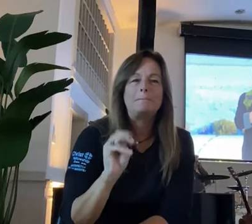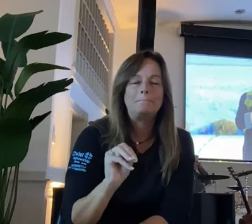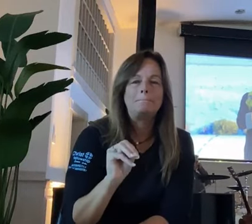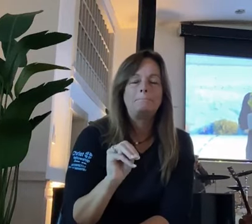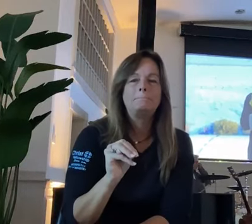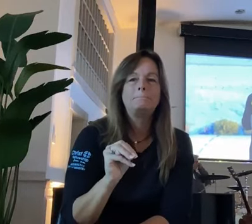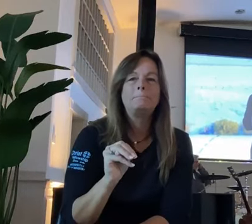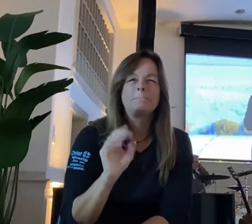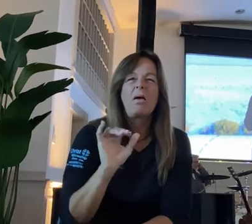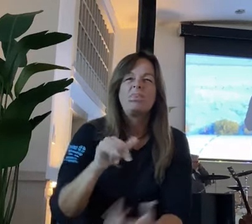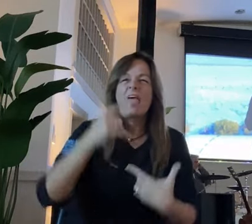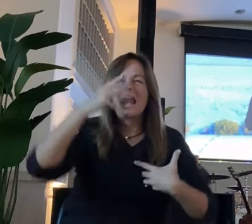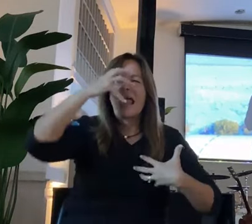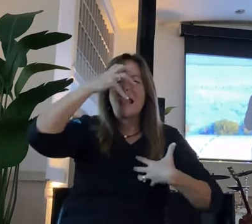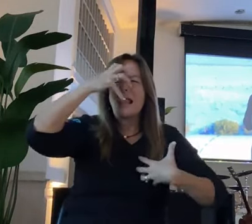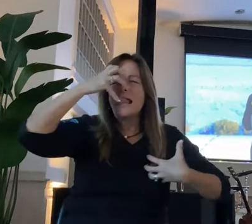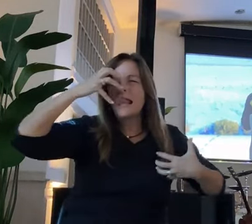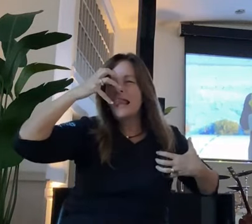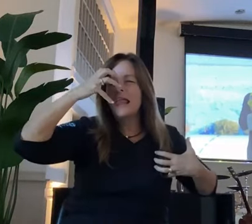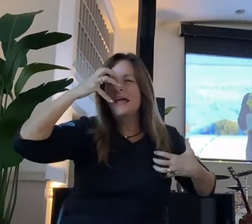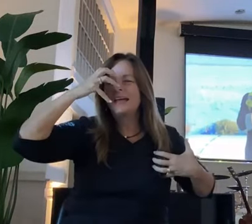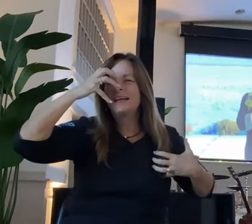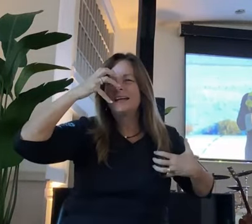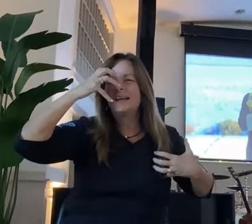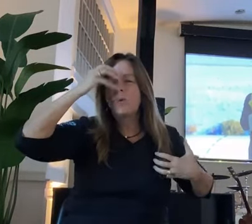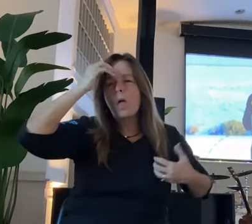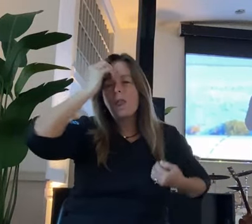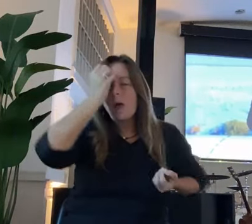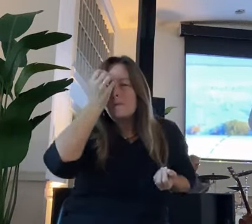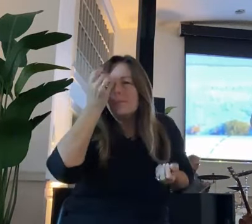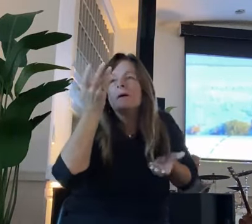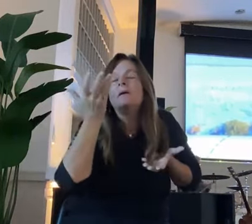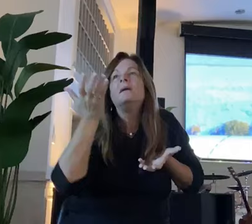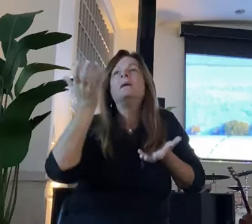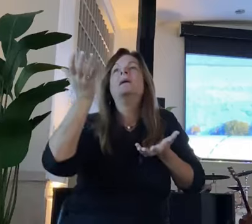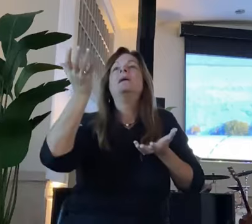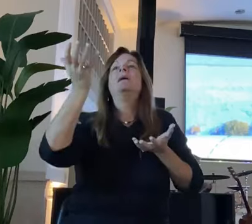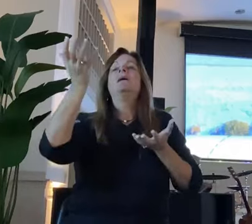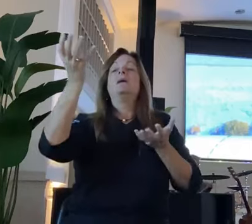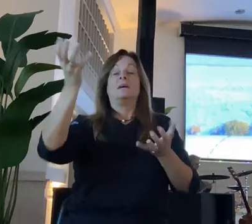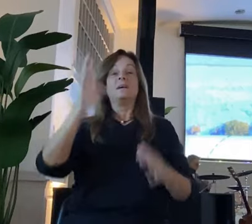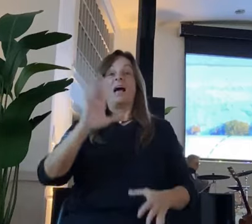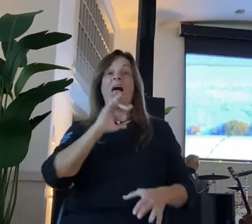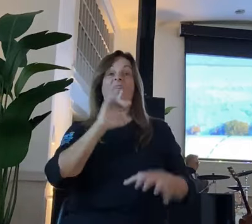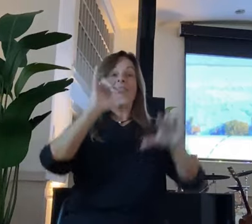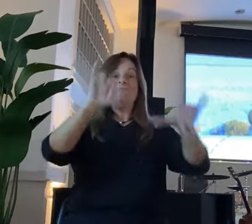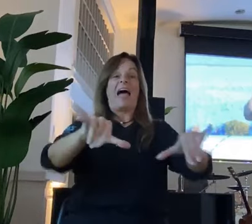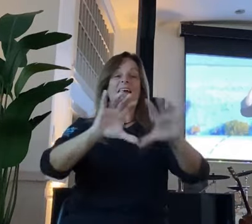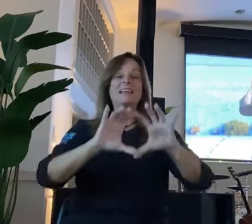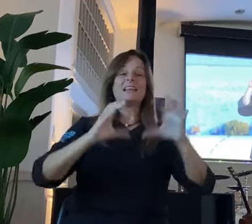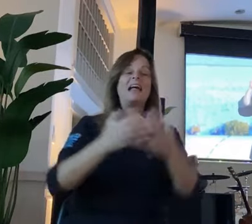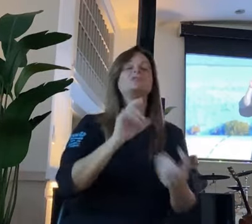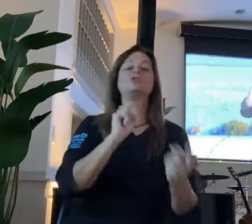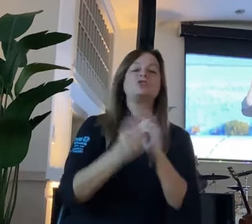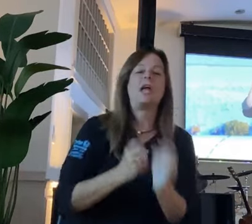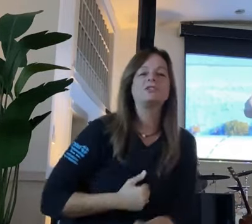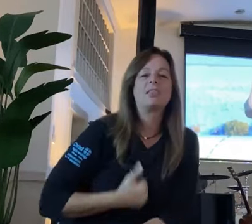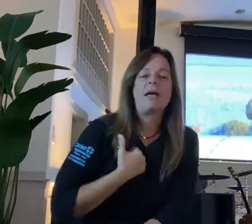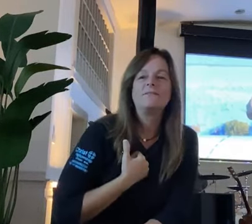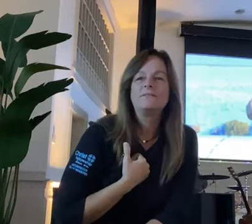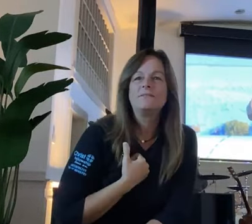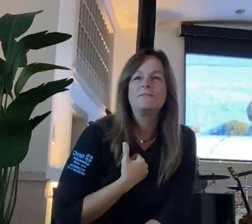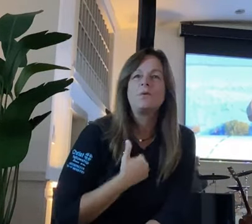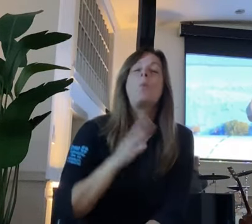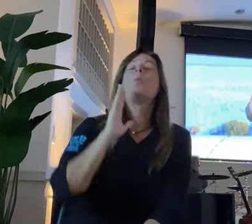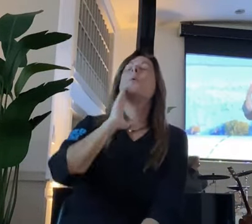pastor, I would ask you to take it. I would challenge you to take it. It will change your life. It will change some of the wrong thinking